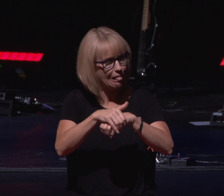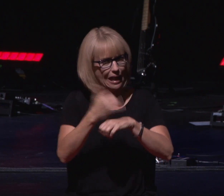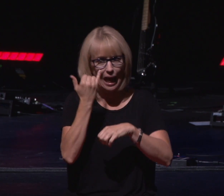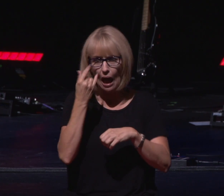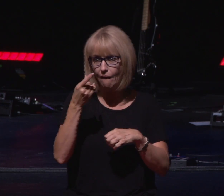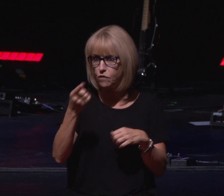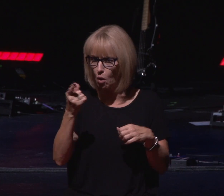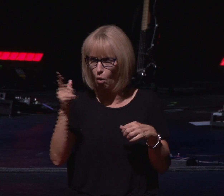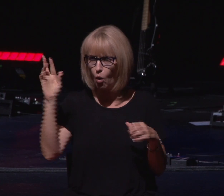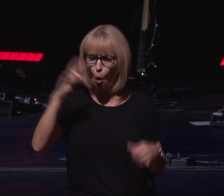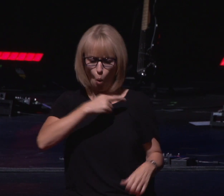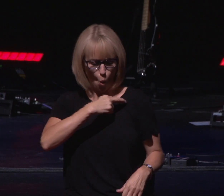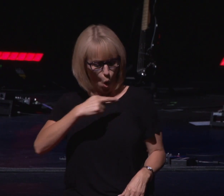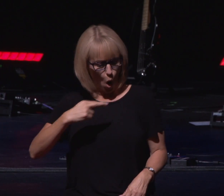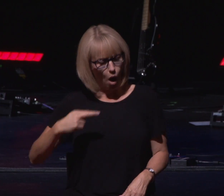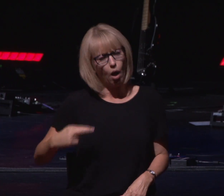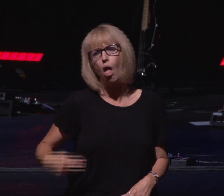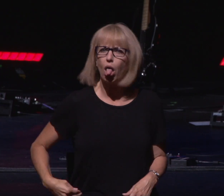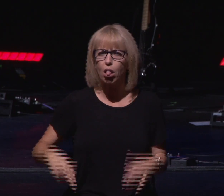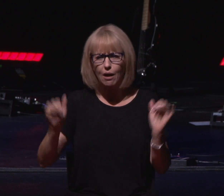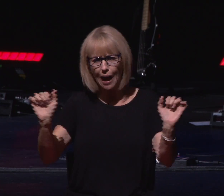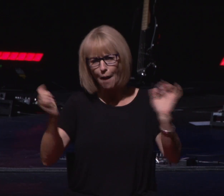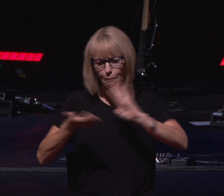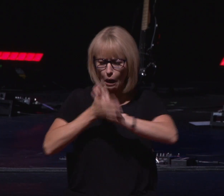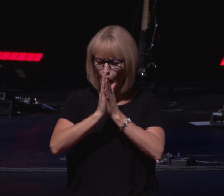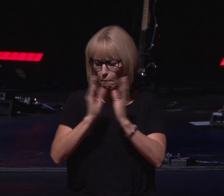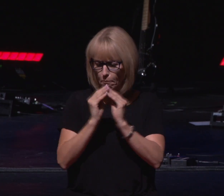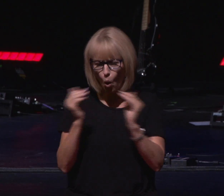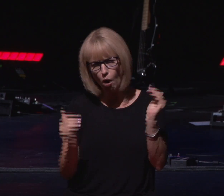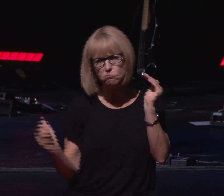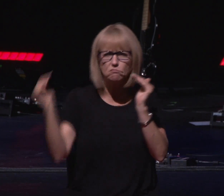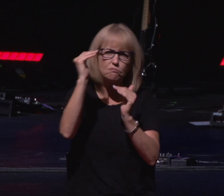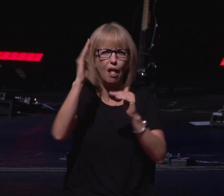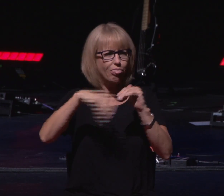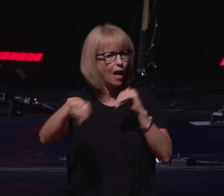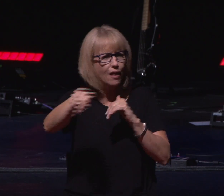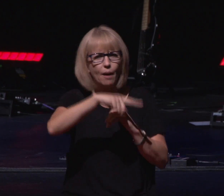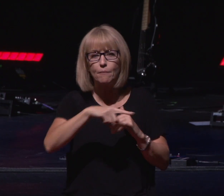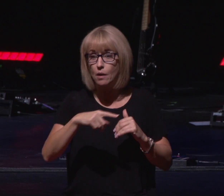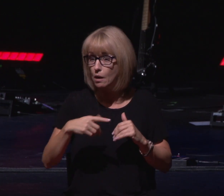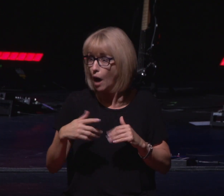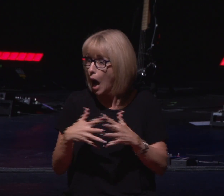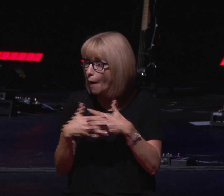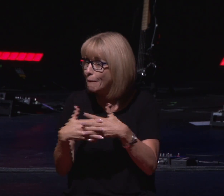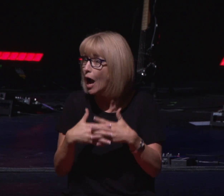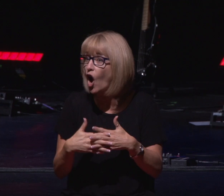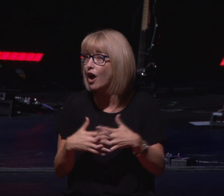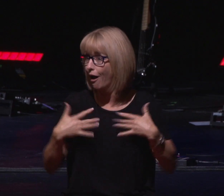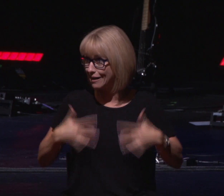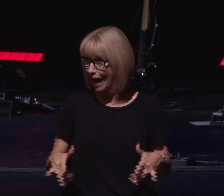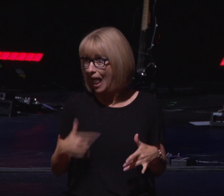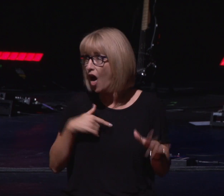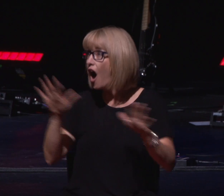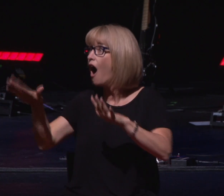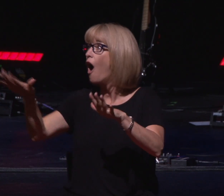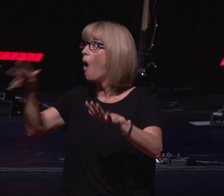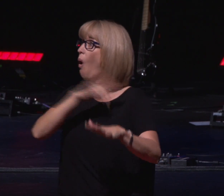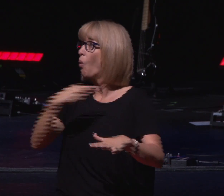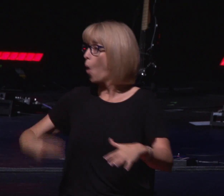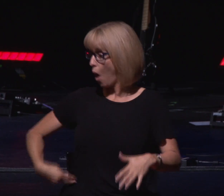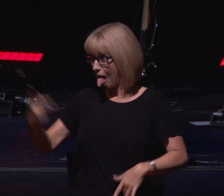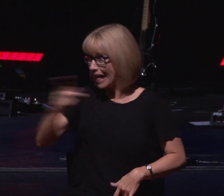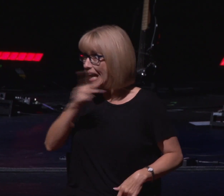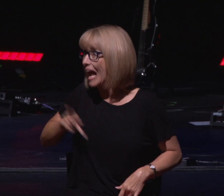of it, then you become royalty. And you're more important than everybody else. And everybody, even people in America, fall all over themselves to see someone of